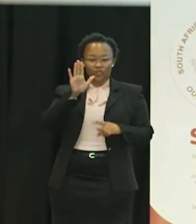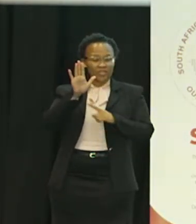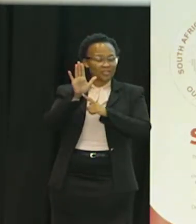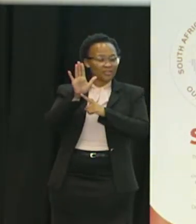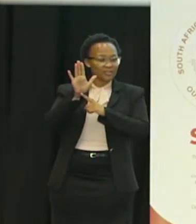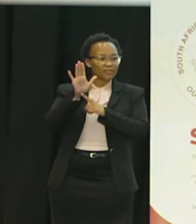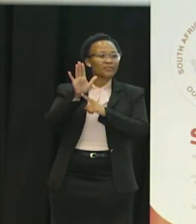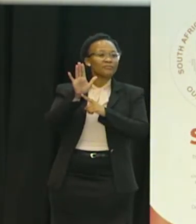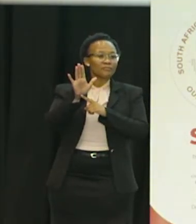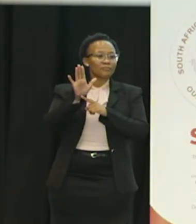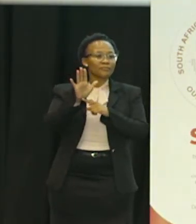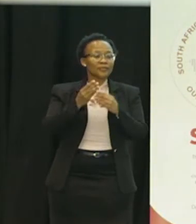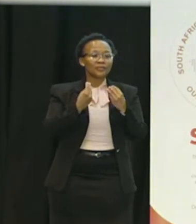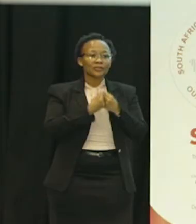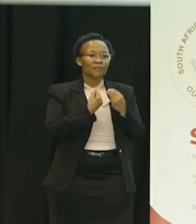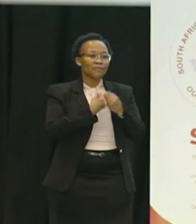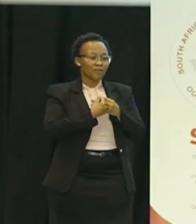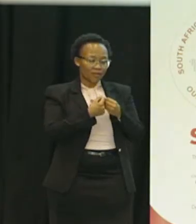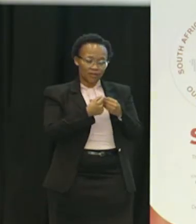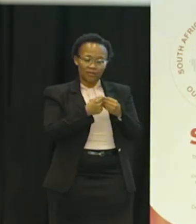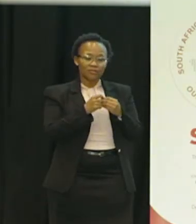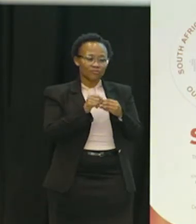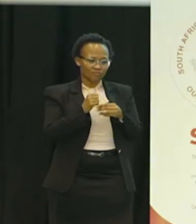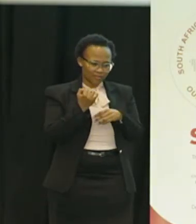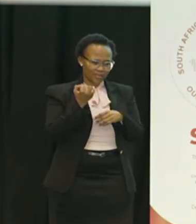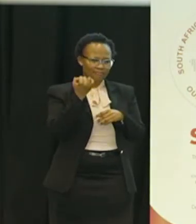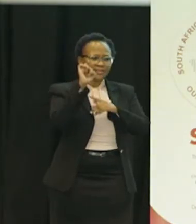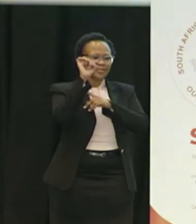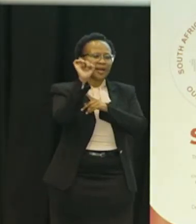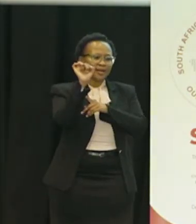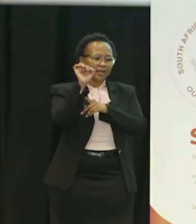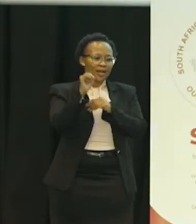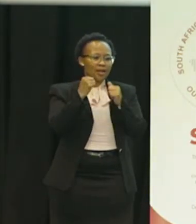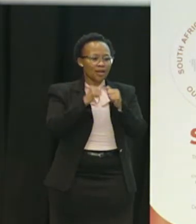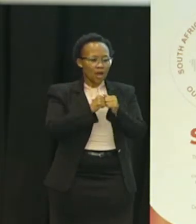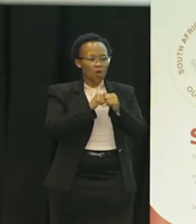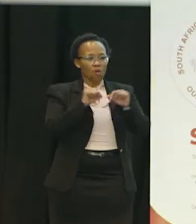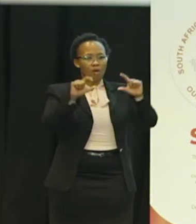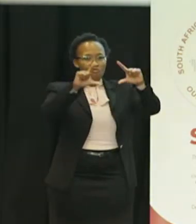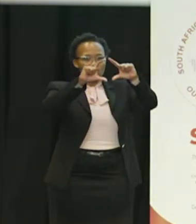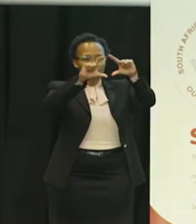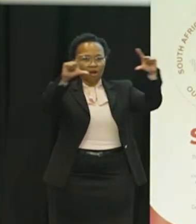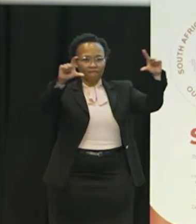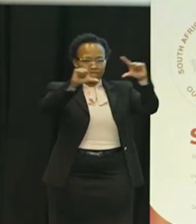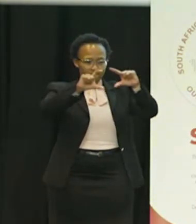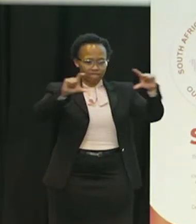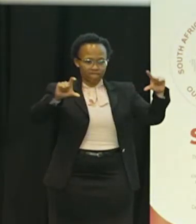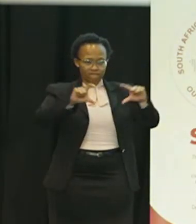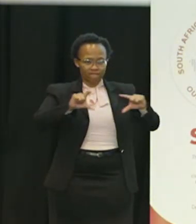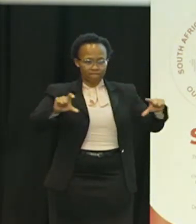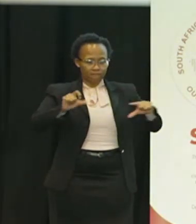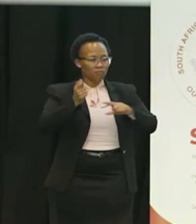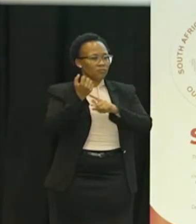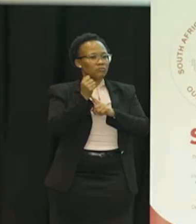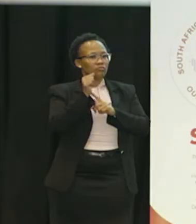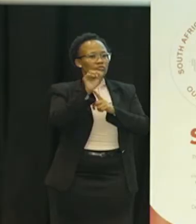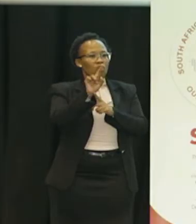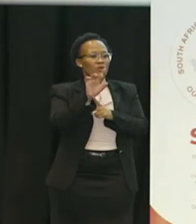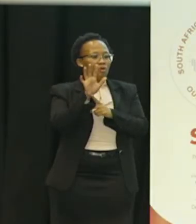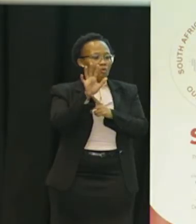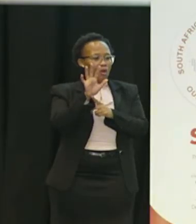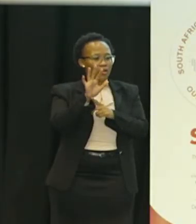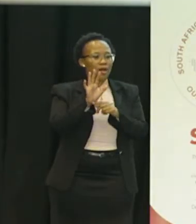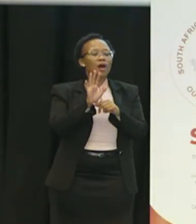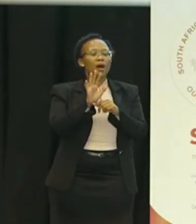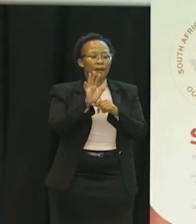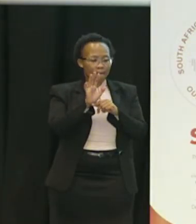progressively declined in terms of, so this graph shows you staff attitude across the 4 population, across the